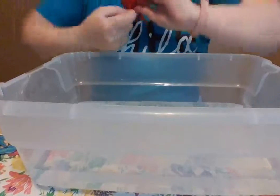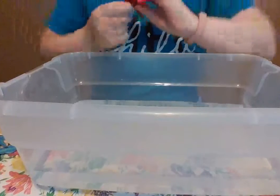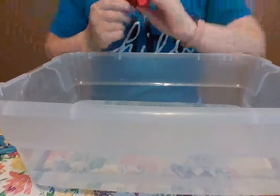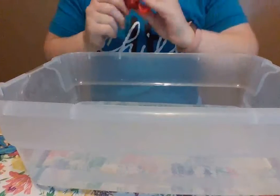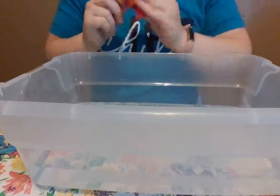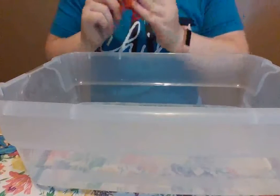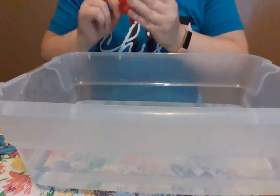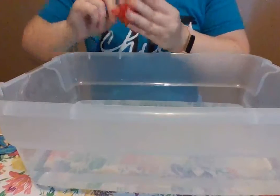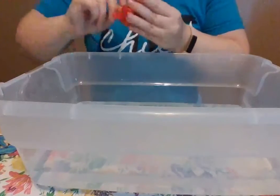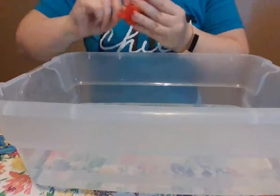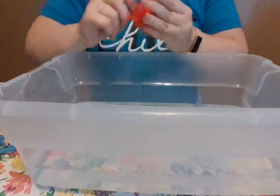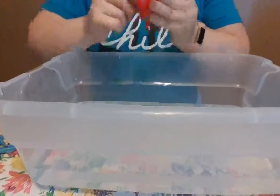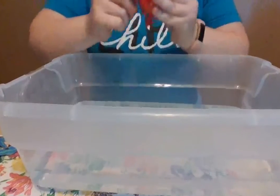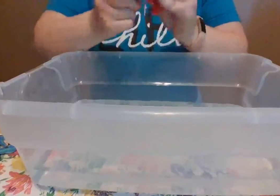are?